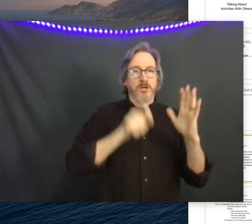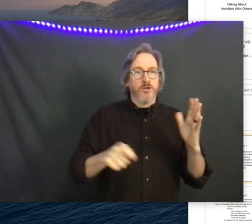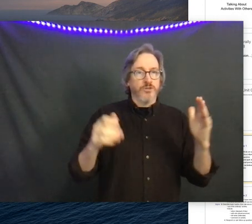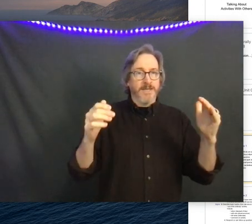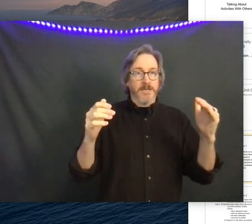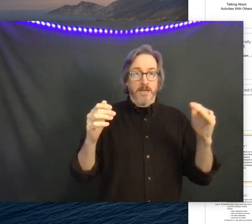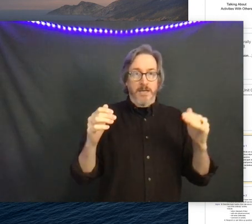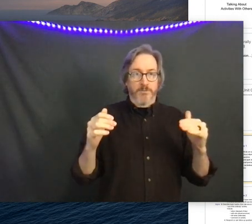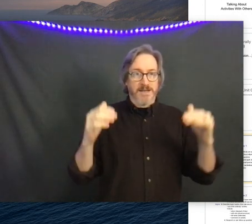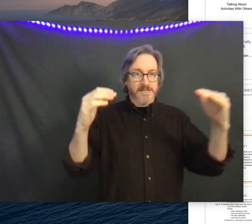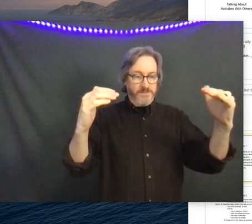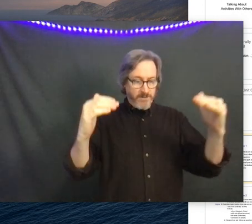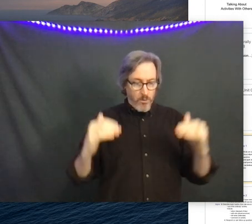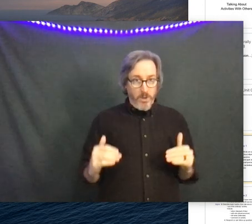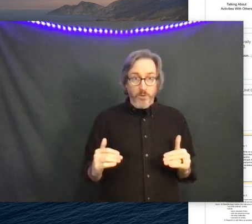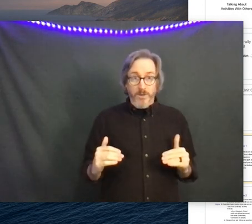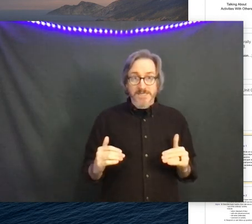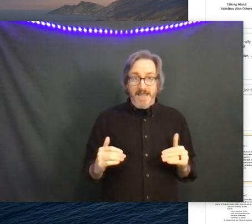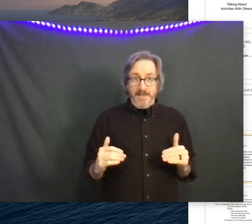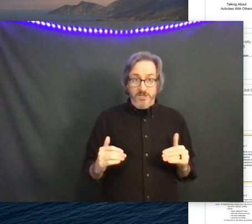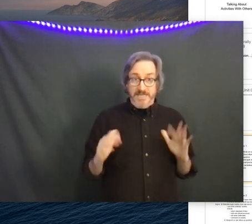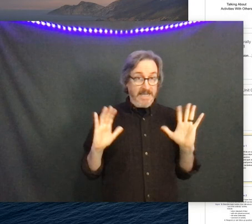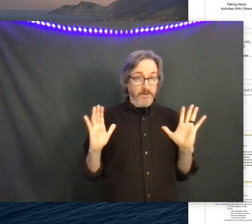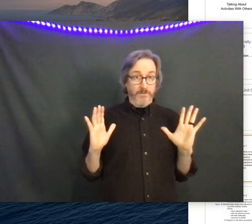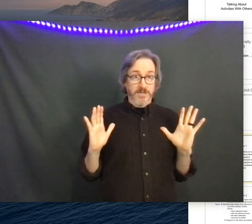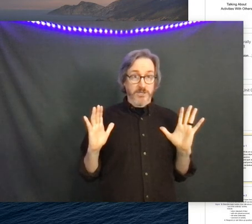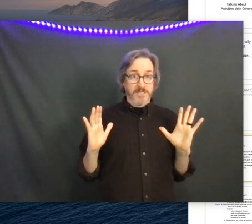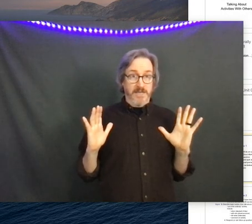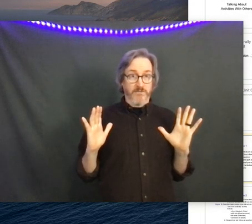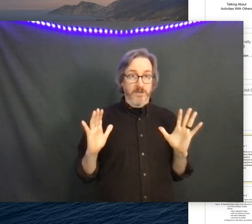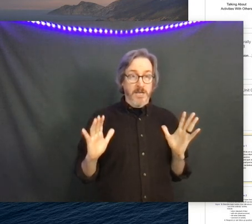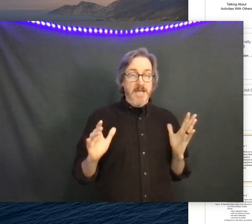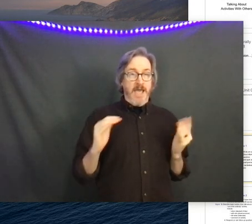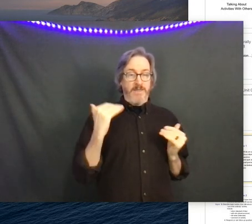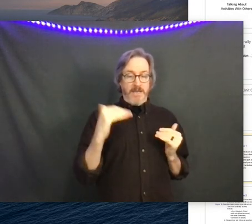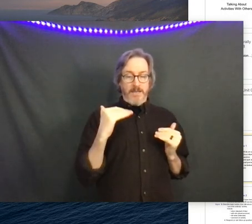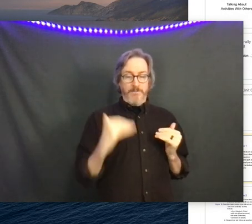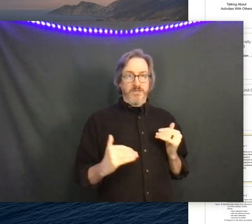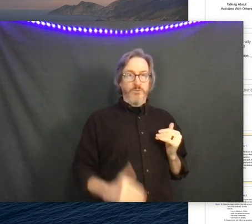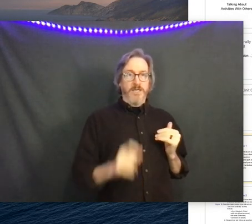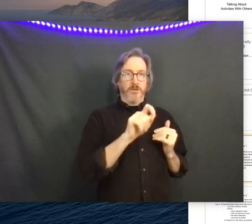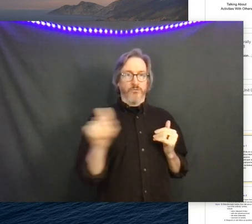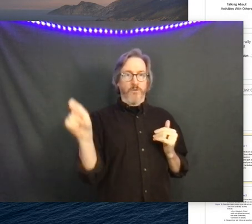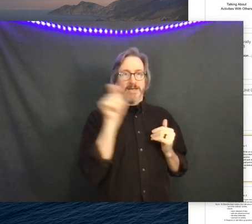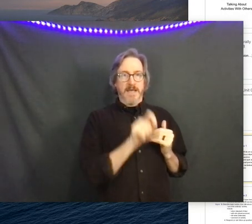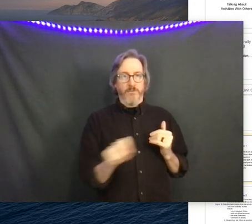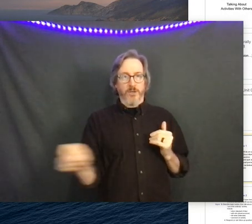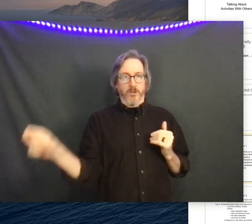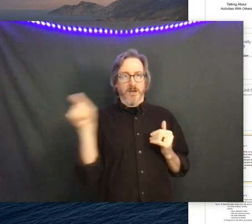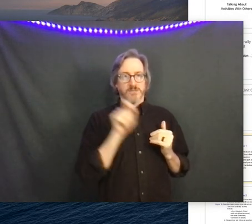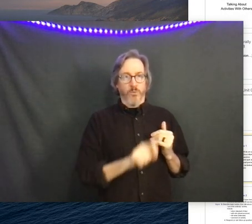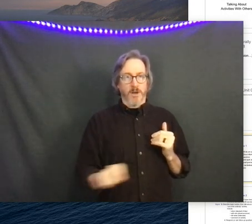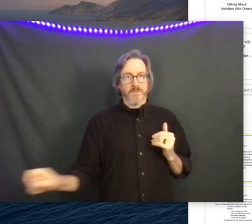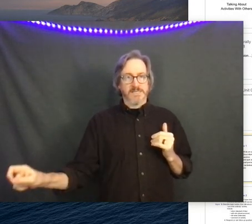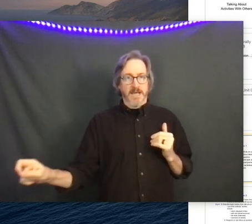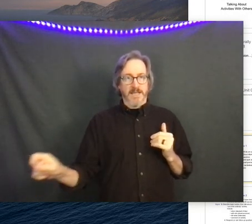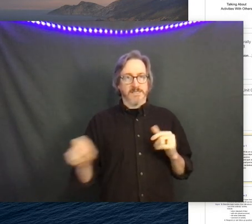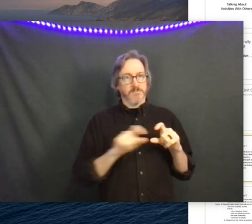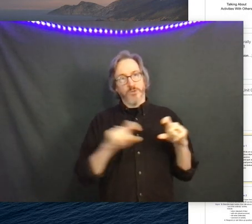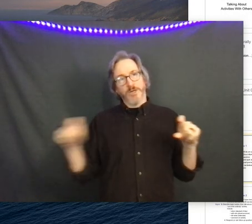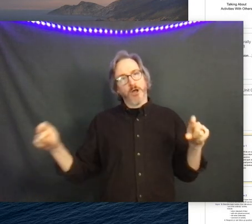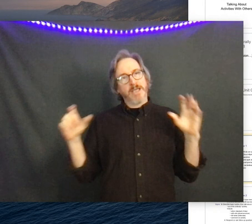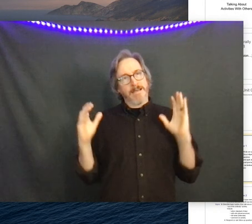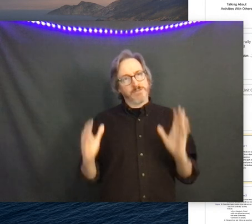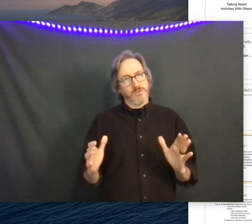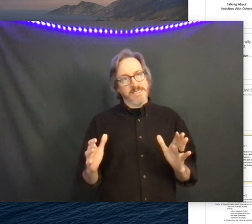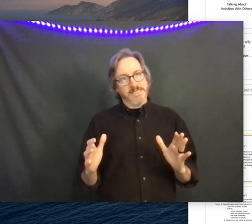recommend doing it in a process. Figure out what you want to say, just the information itself. And then in between, write down the gloss. What are the signs?